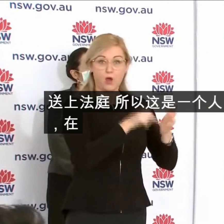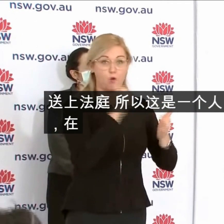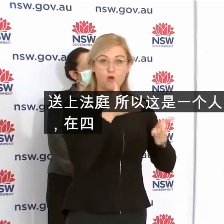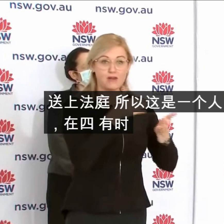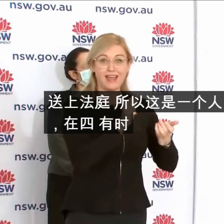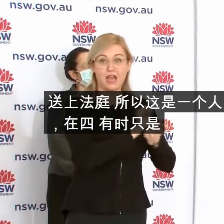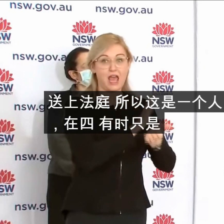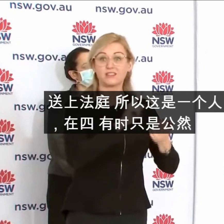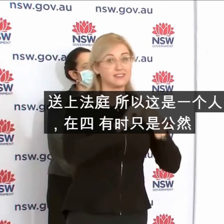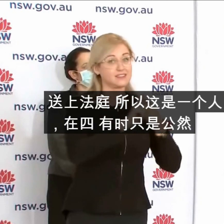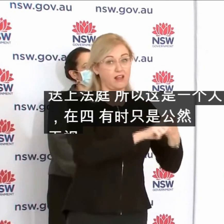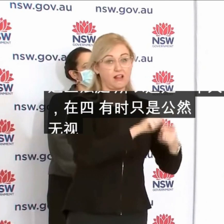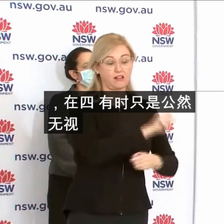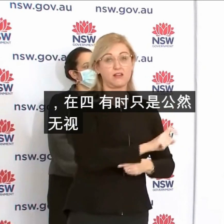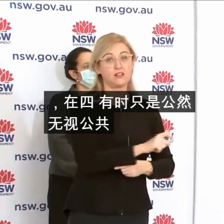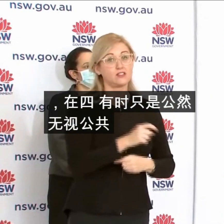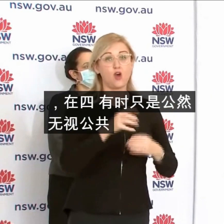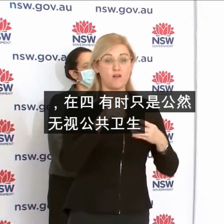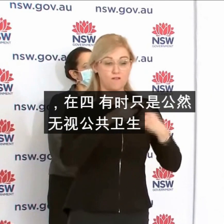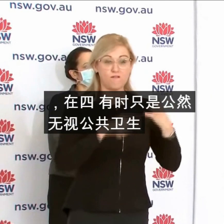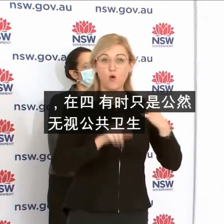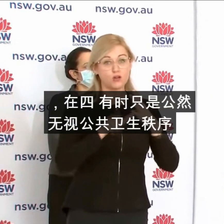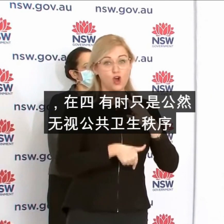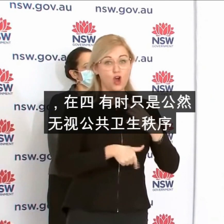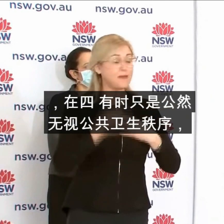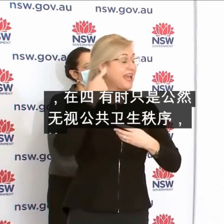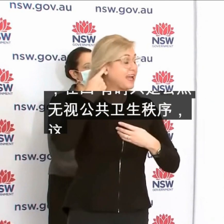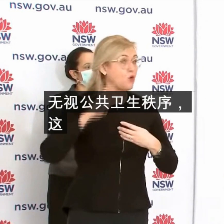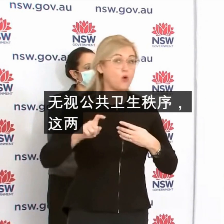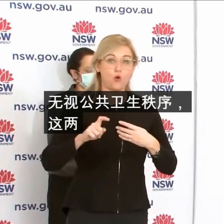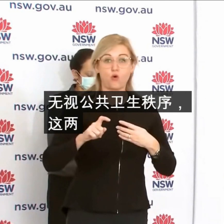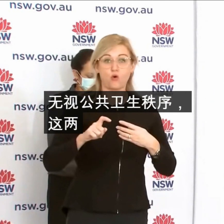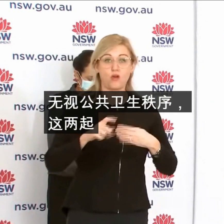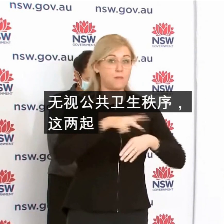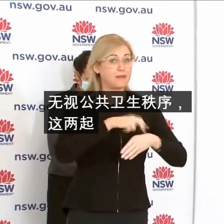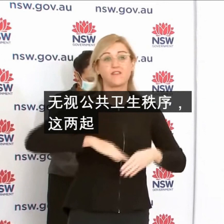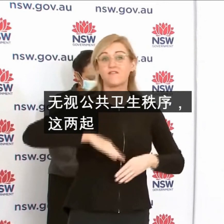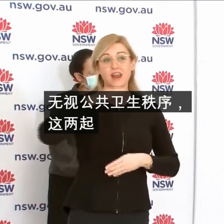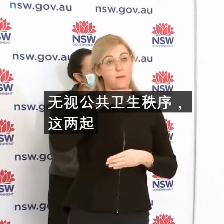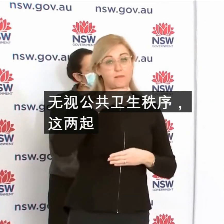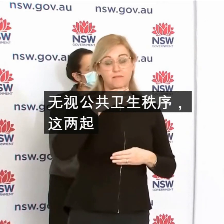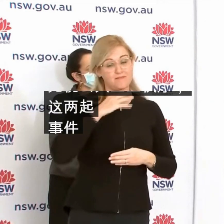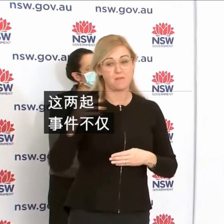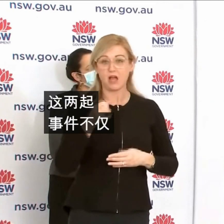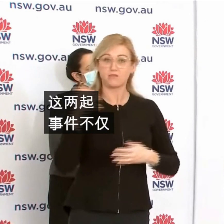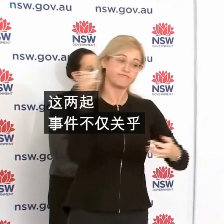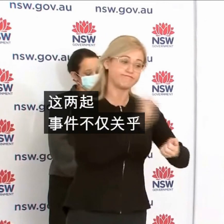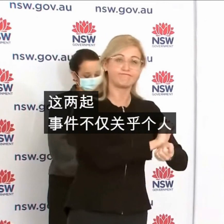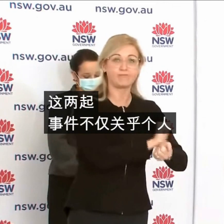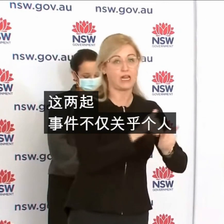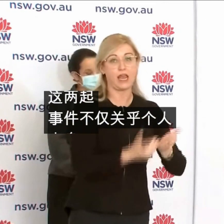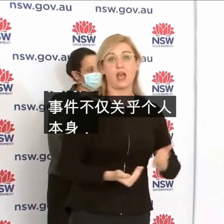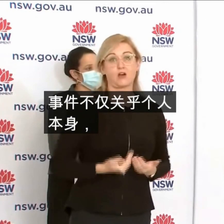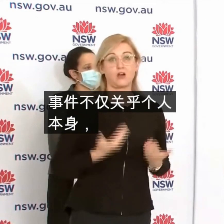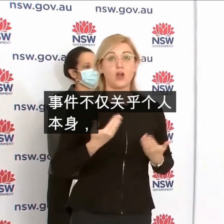person that on 4 occasions just blatantly disregards the public health order. And both of these incidents, it's not just about